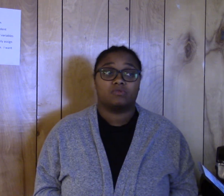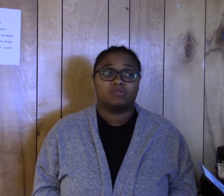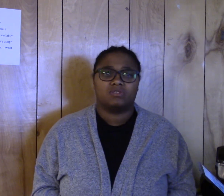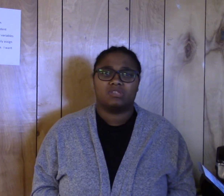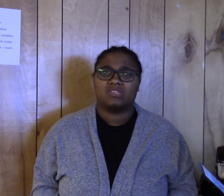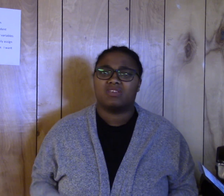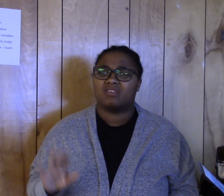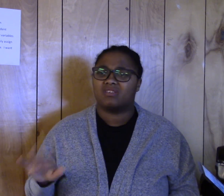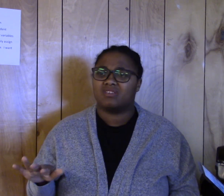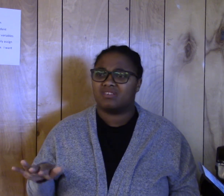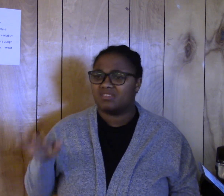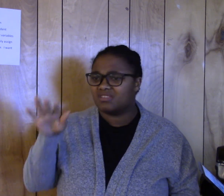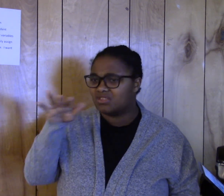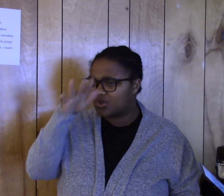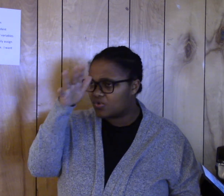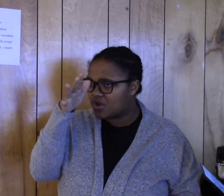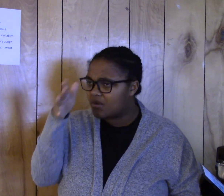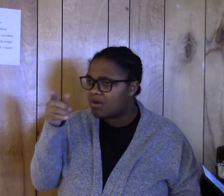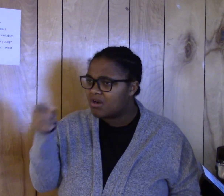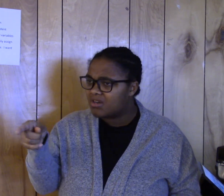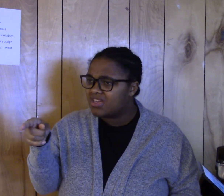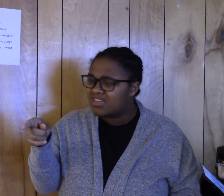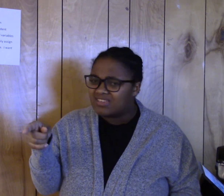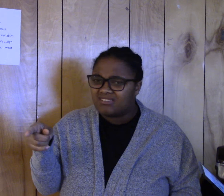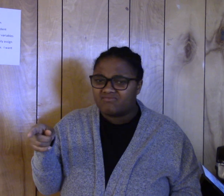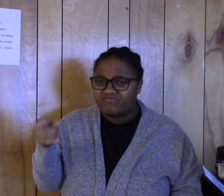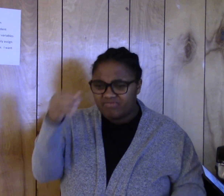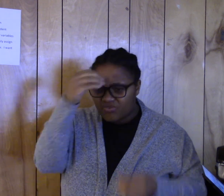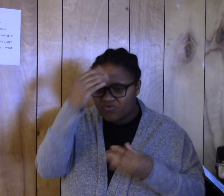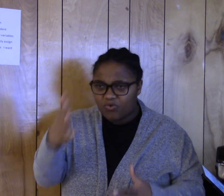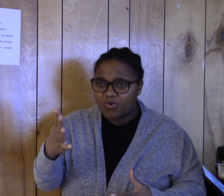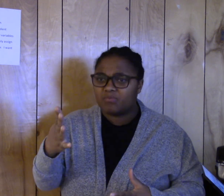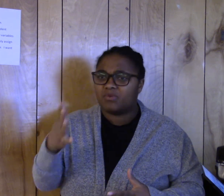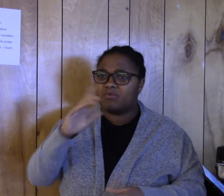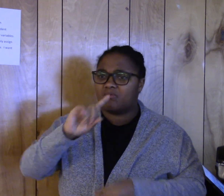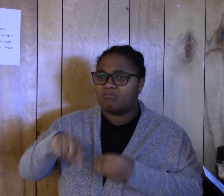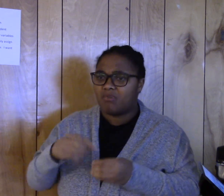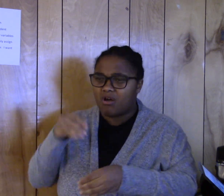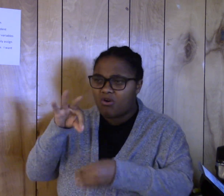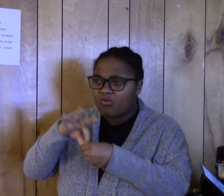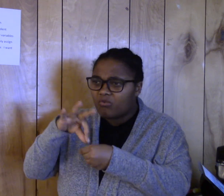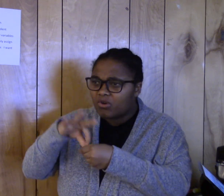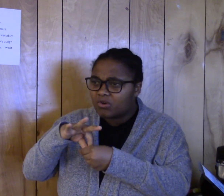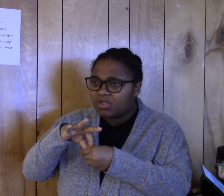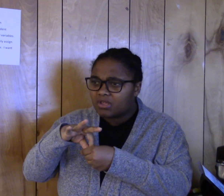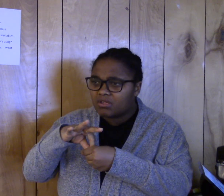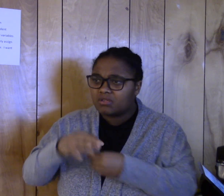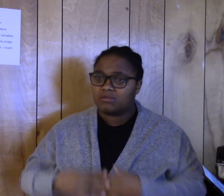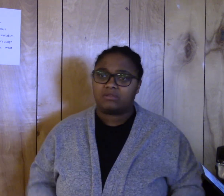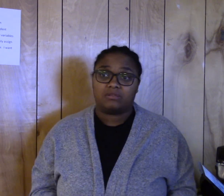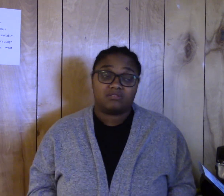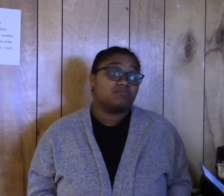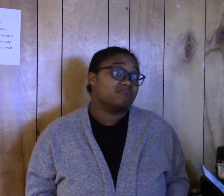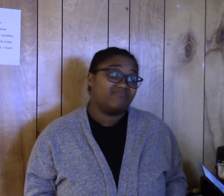you how you're supposed to vote? And she started laughing, and she said, every election. I said, well, did you? And she said, all I'll say is that once I'm in that voting